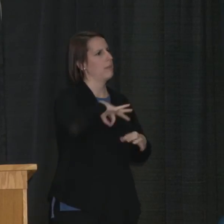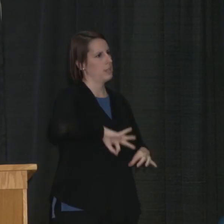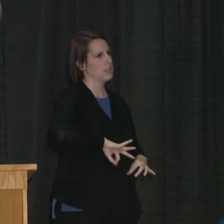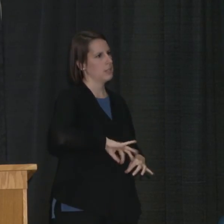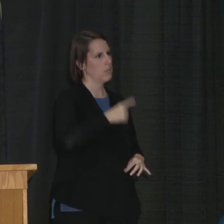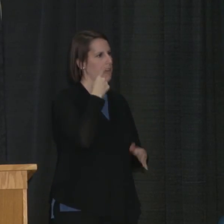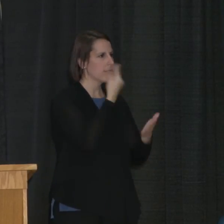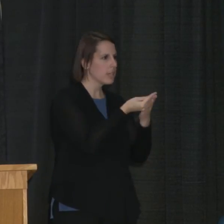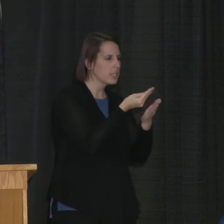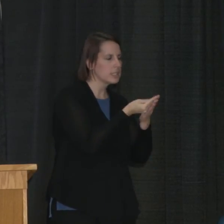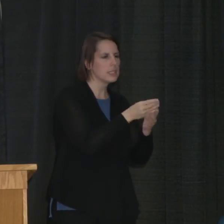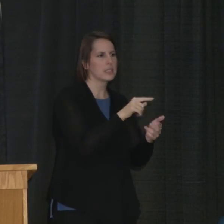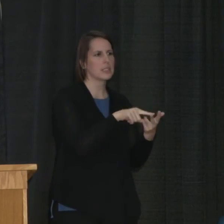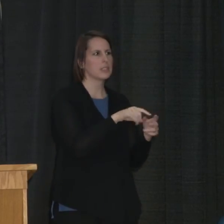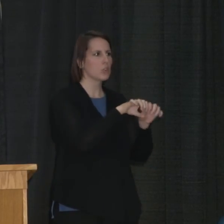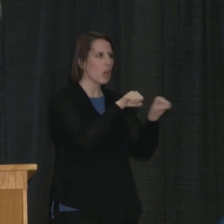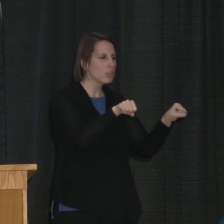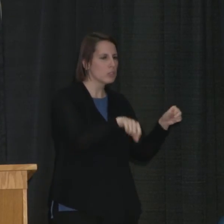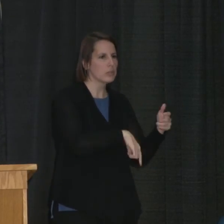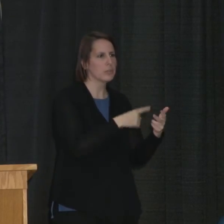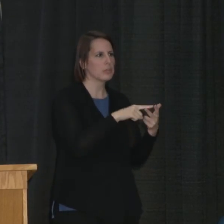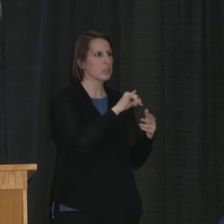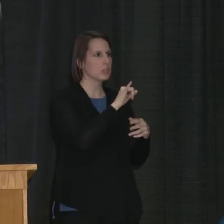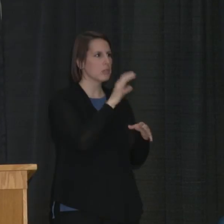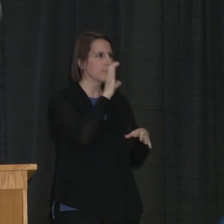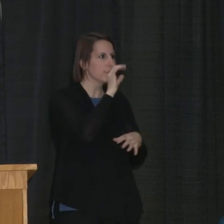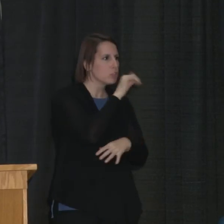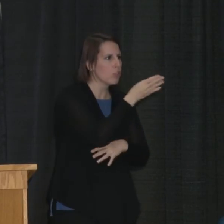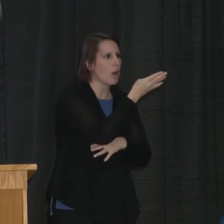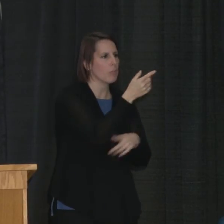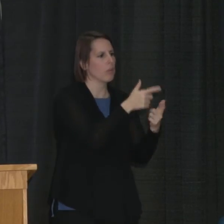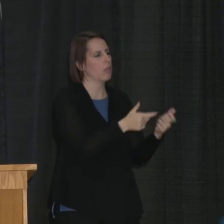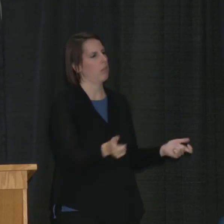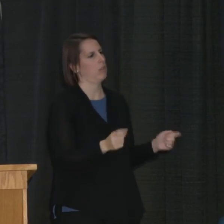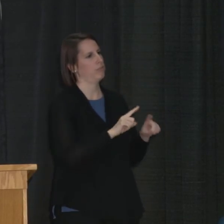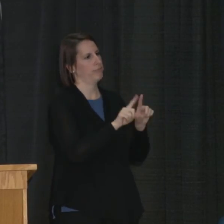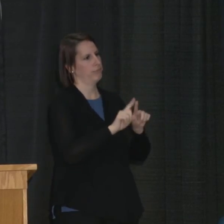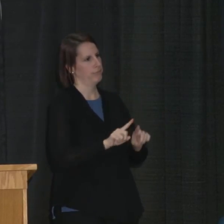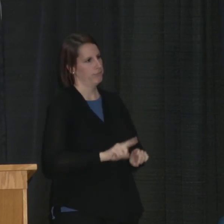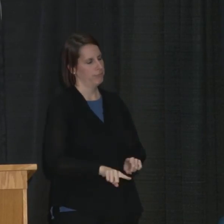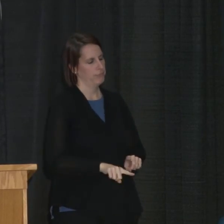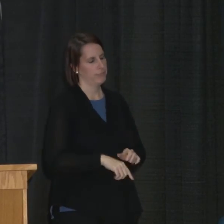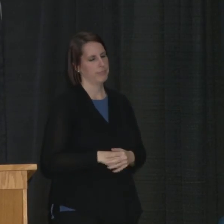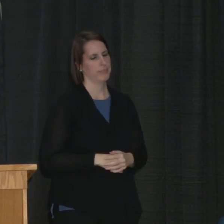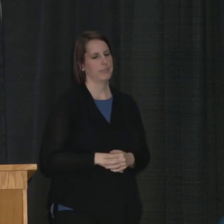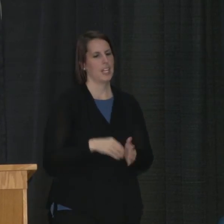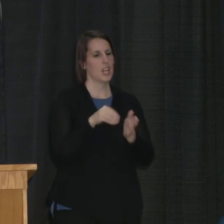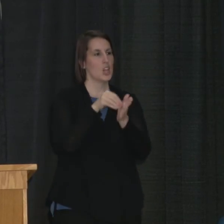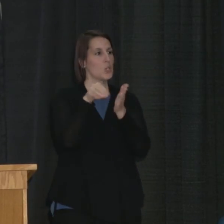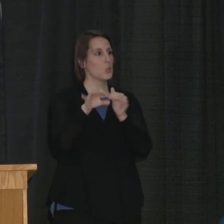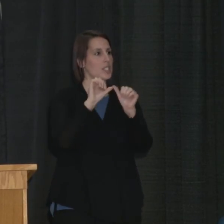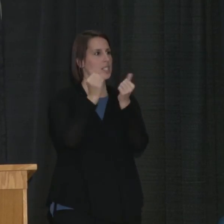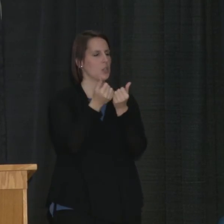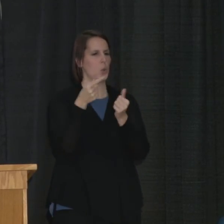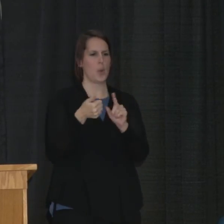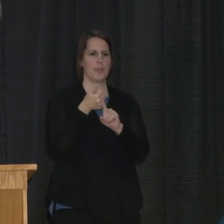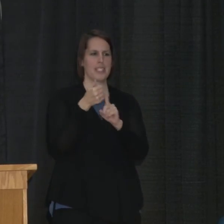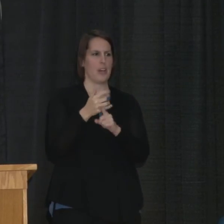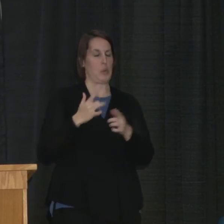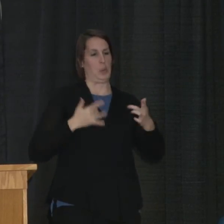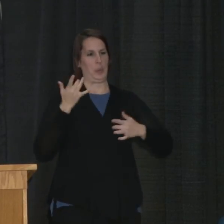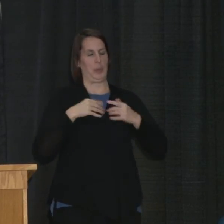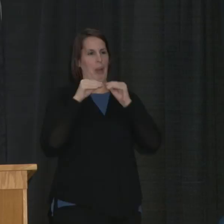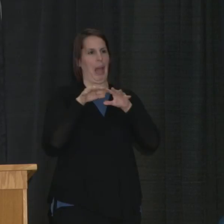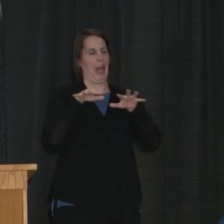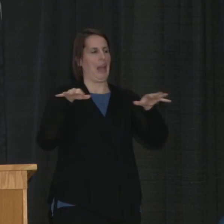finances, scholarships, job opportunities, and more. The Student Association has a contagious campus spirit. The